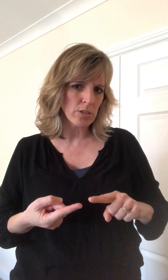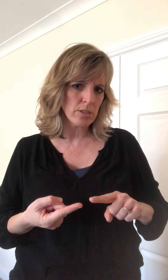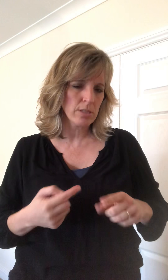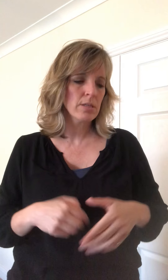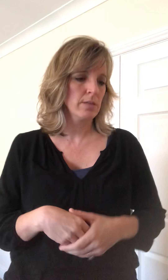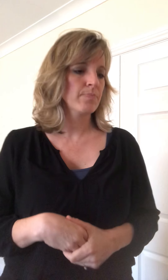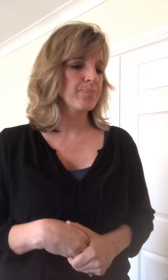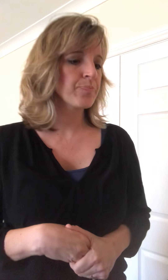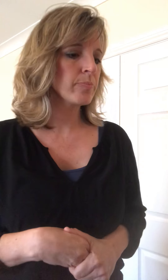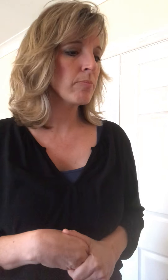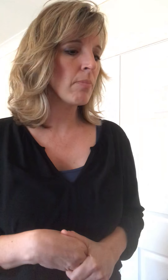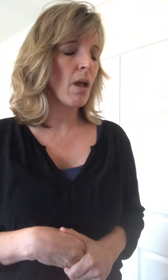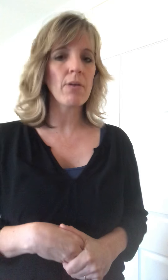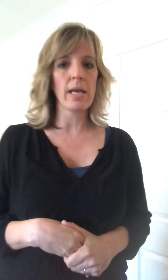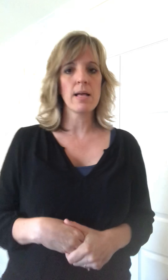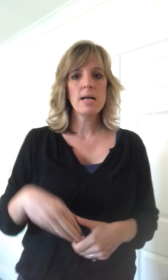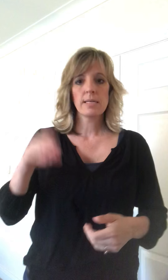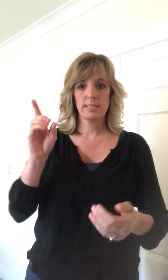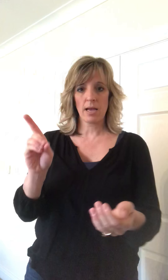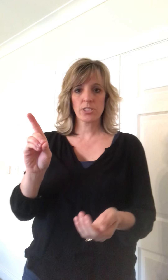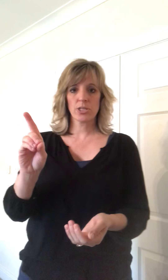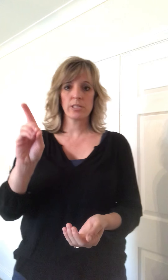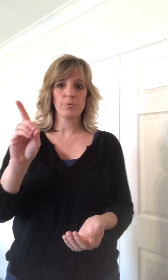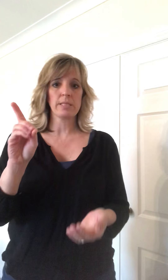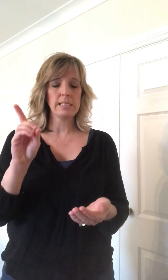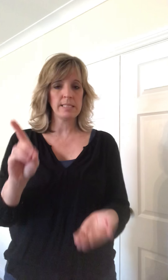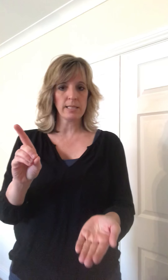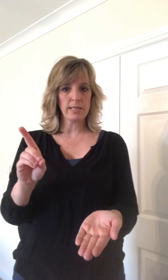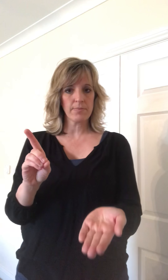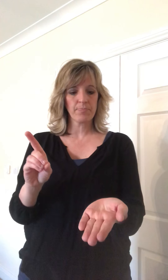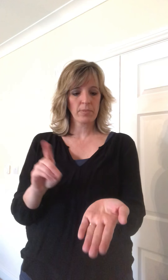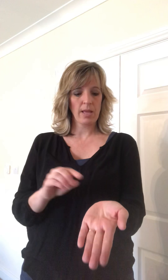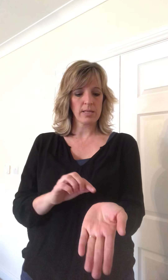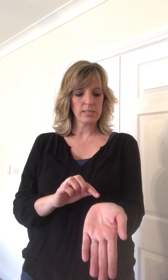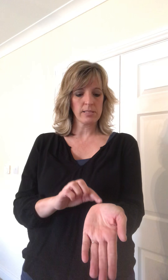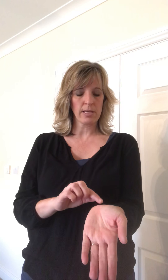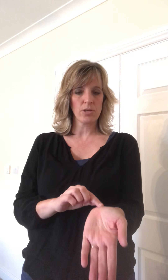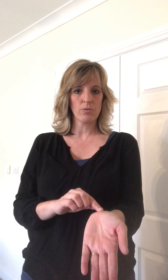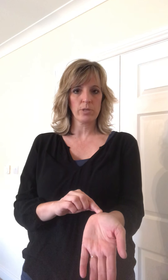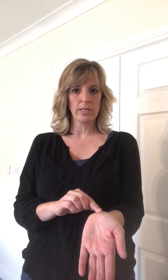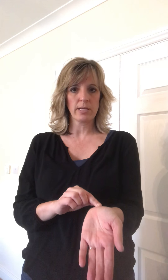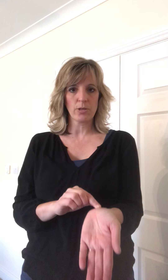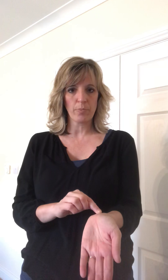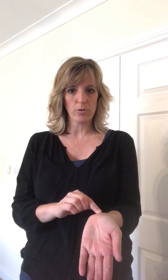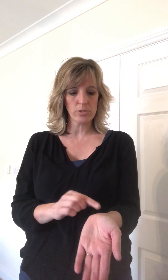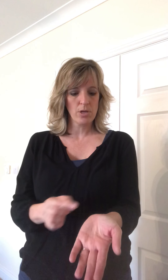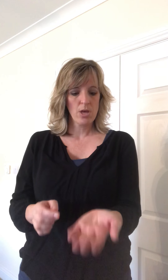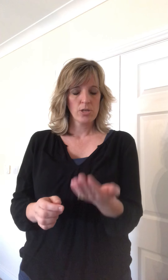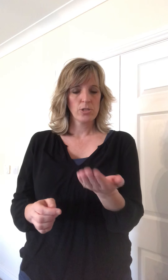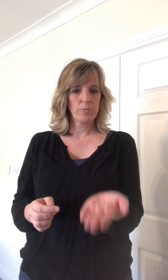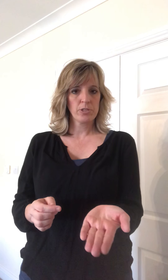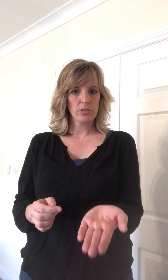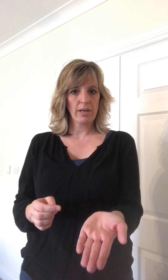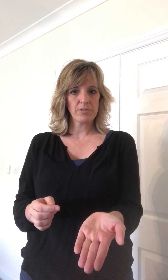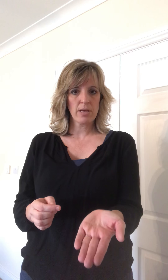hurt? All right, doctor is with a D, and this is like, when they take your pulse. So you put your left hand